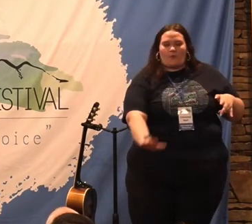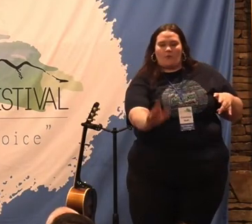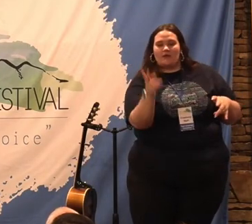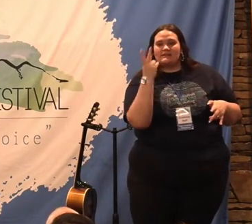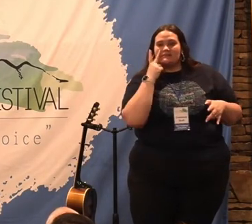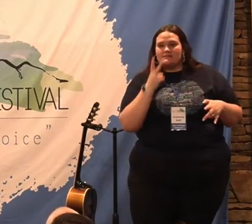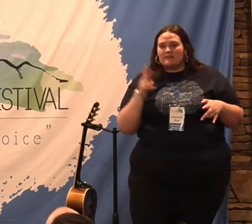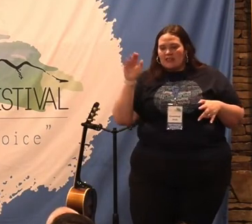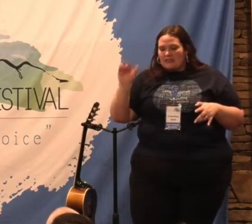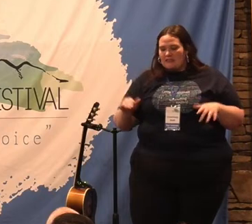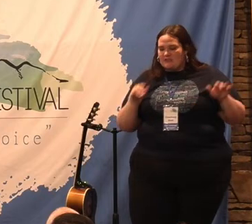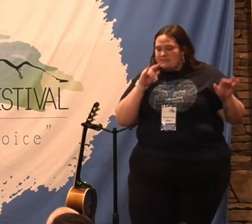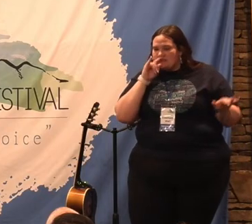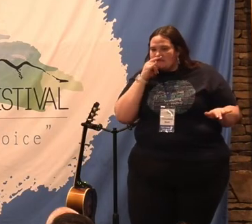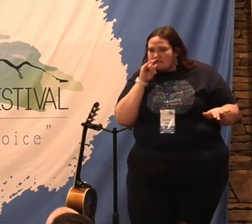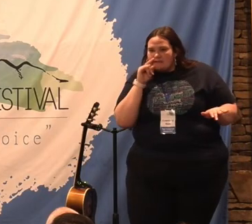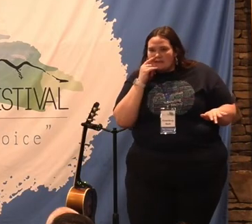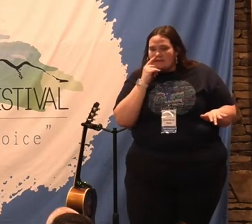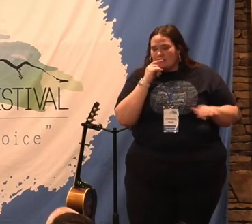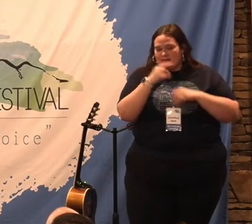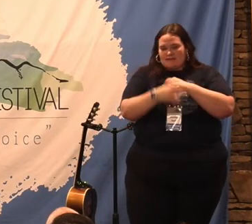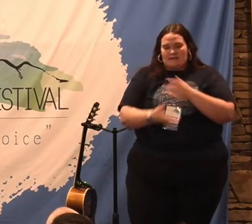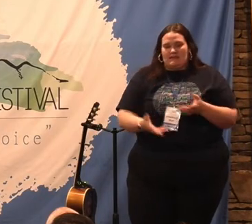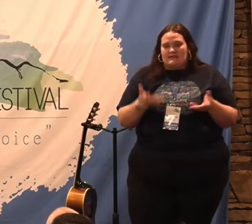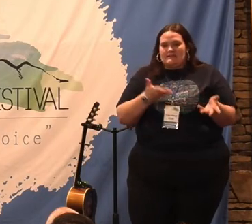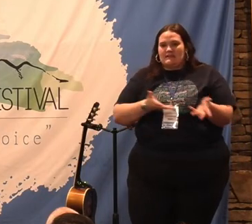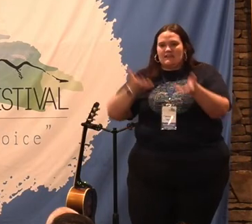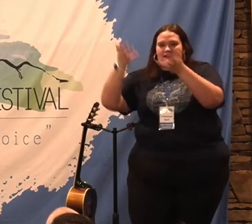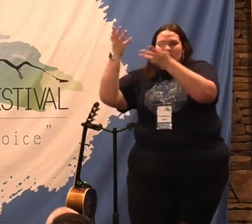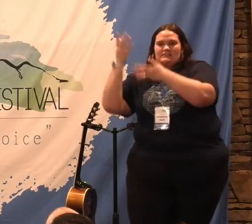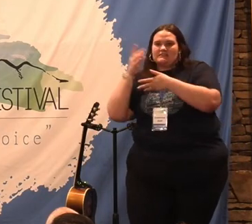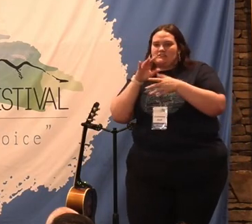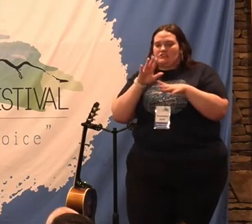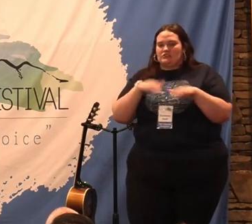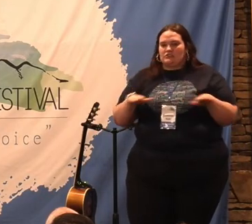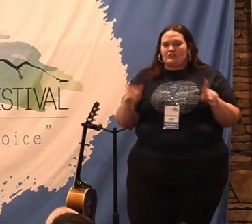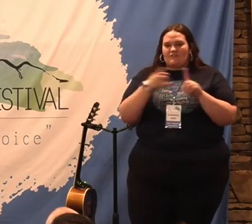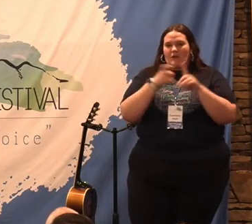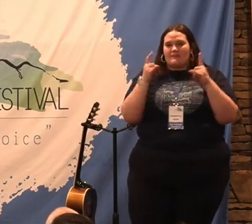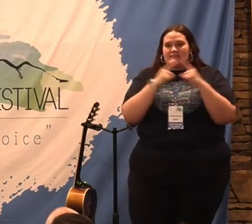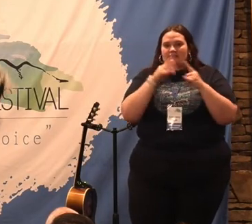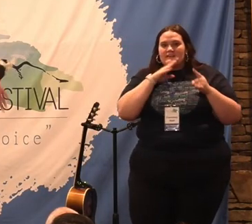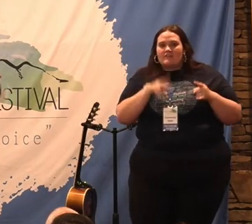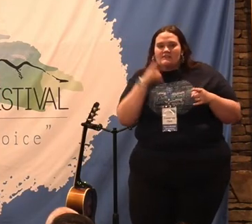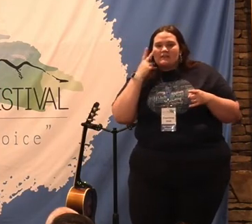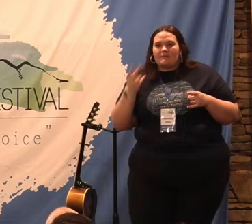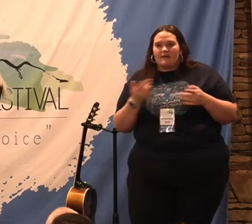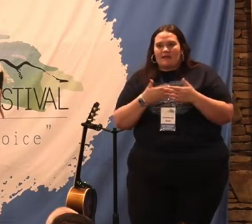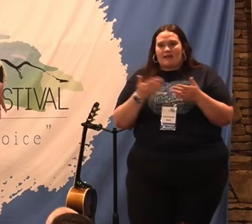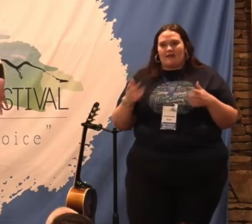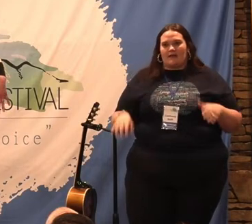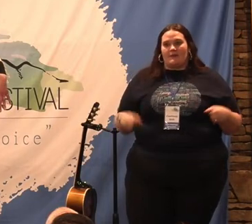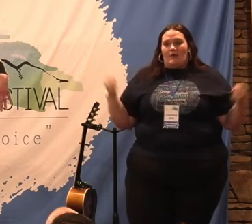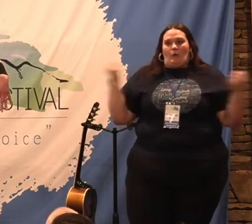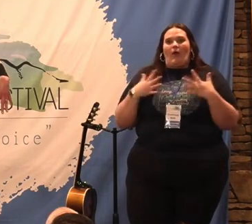little children from outside the tent, carries them off, never to be seen again. Beware.